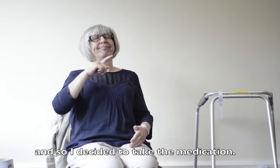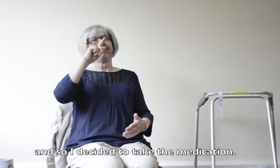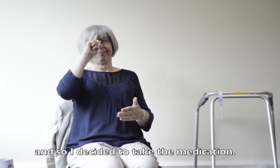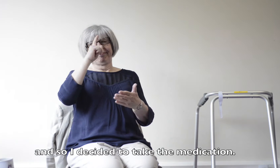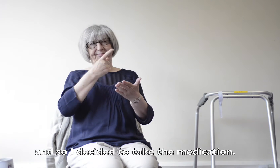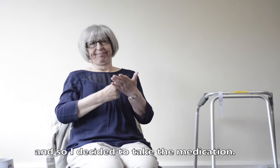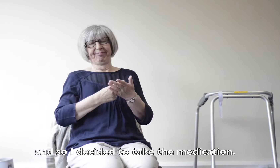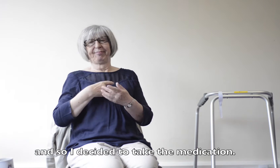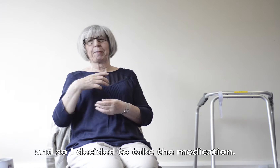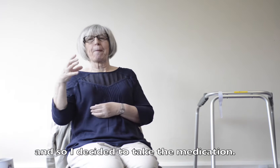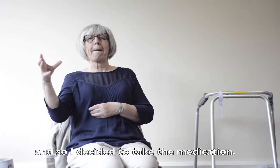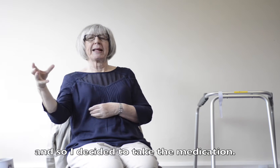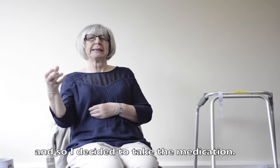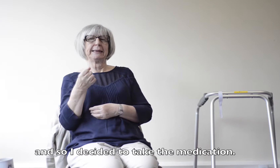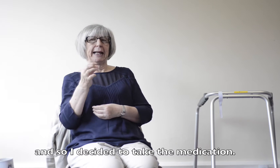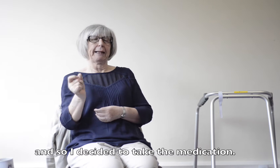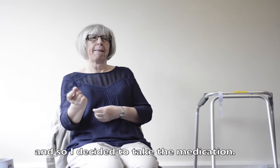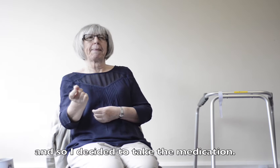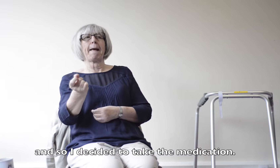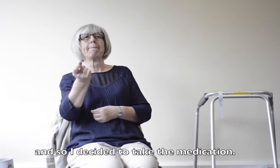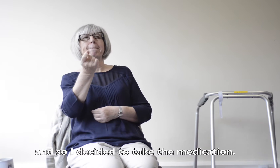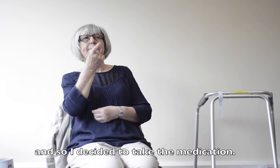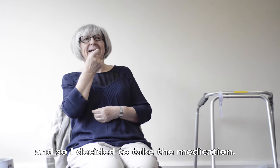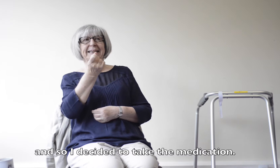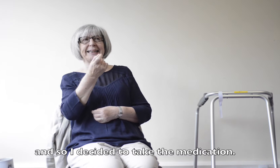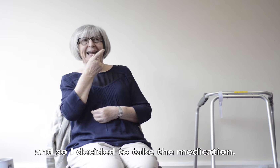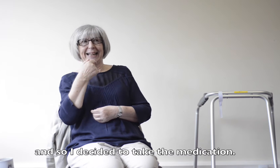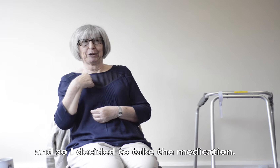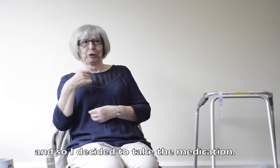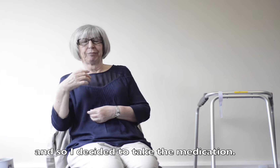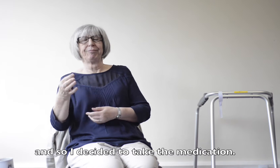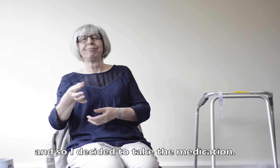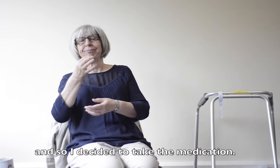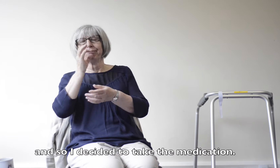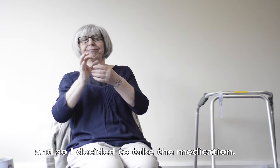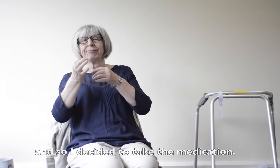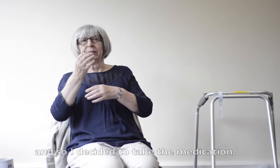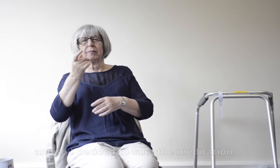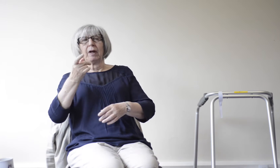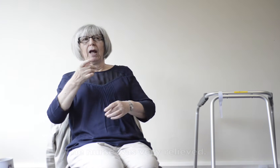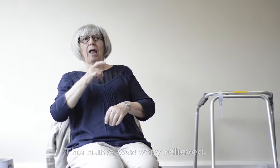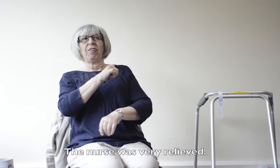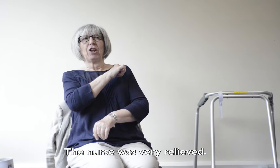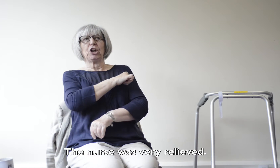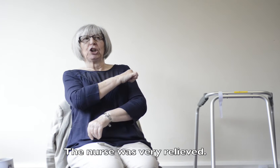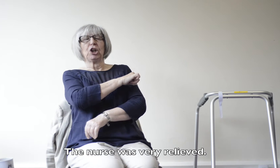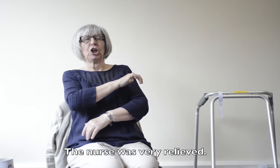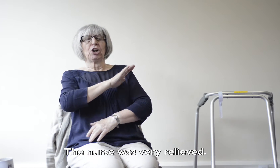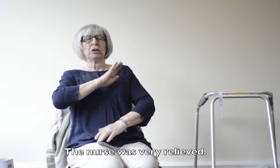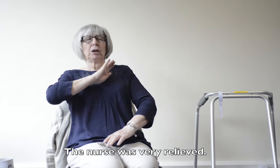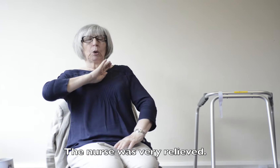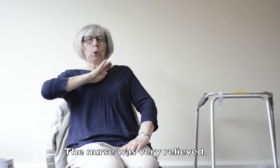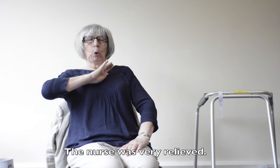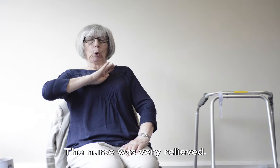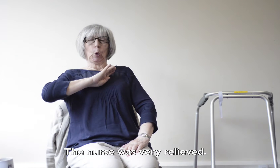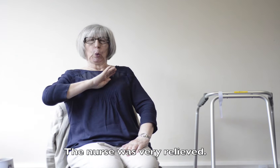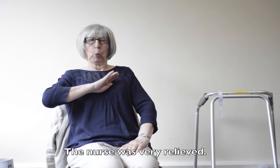So, after some persuasion, I took the medication. And the nurse was very, very relieved. However,